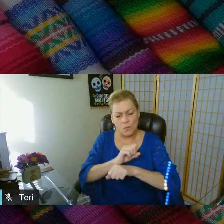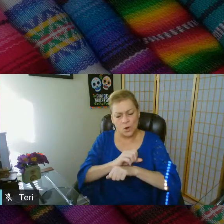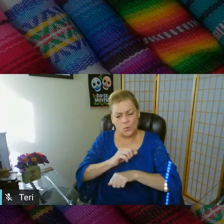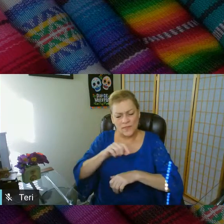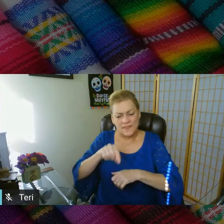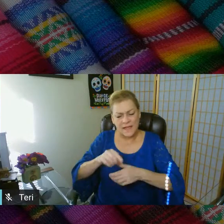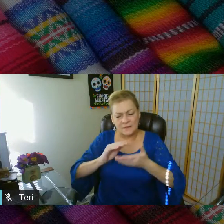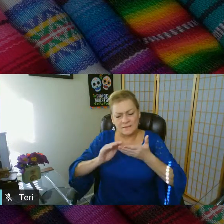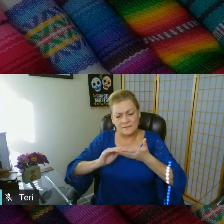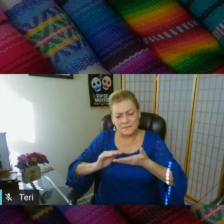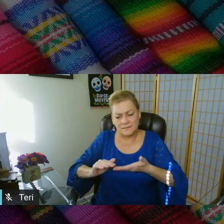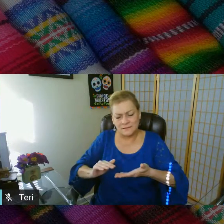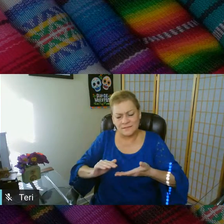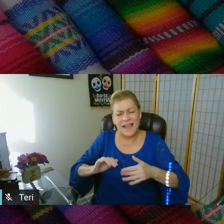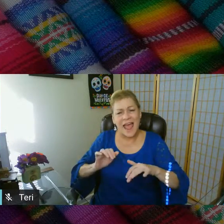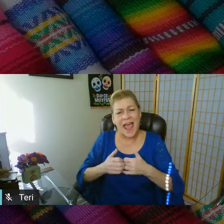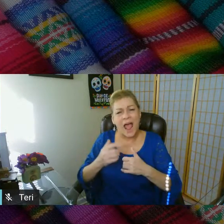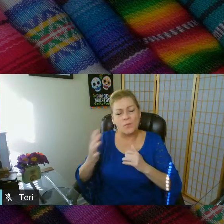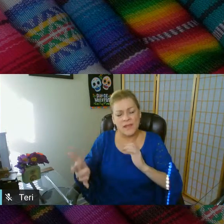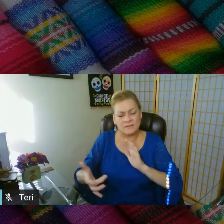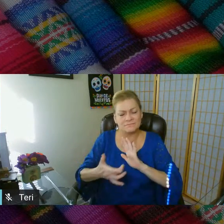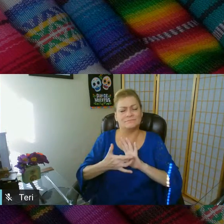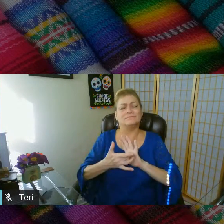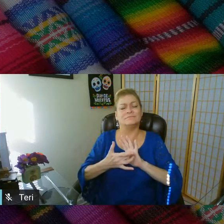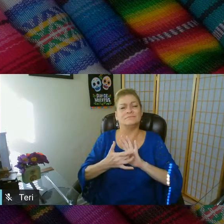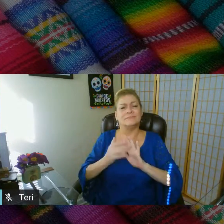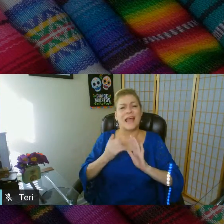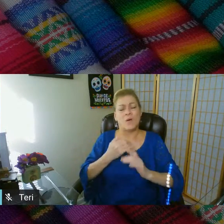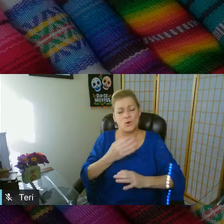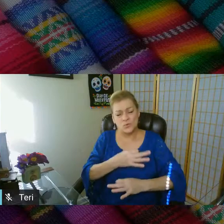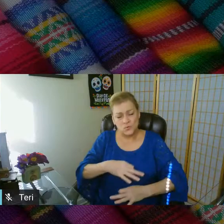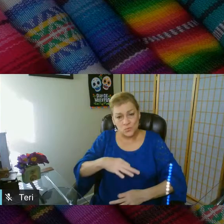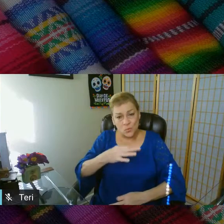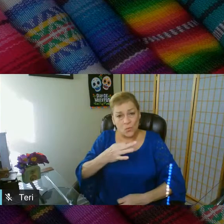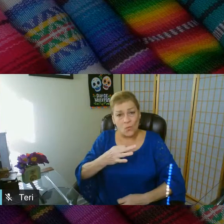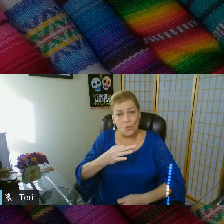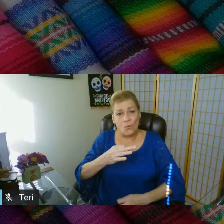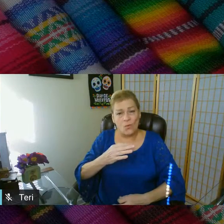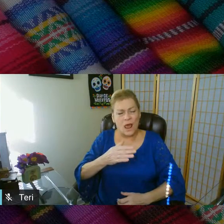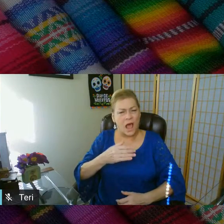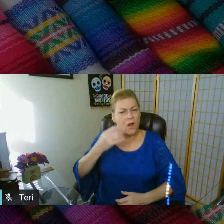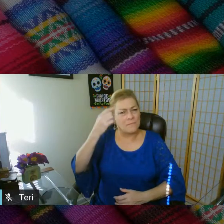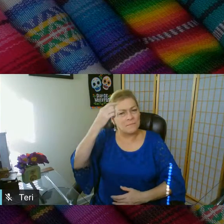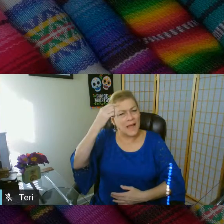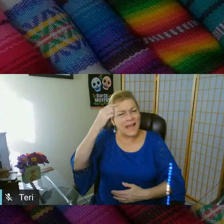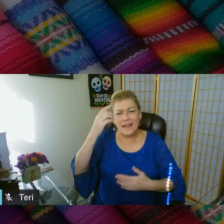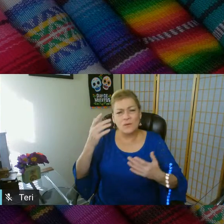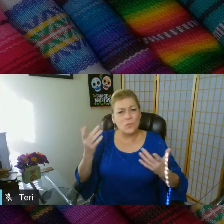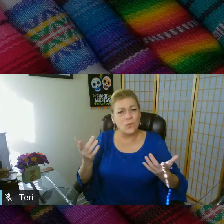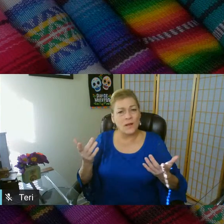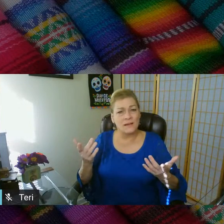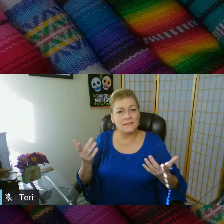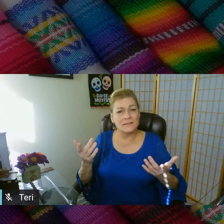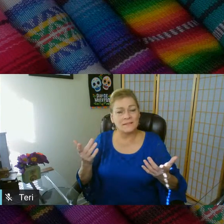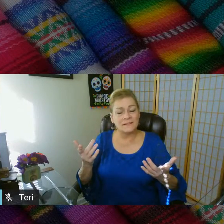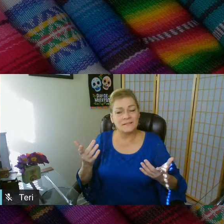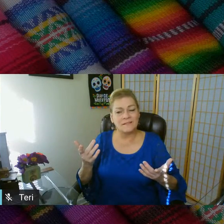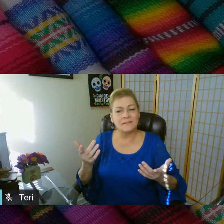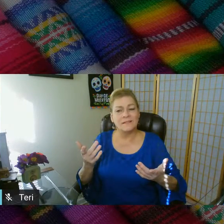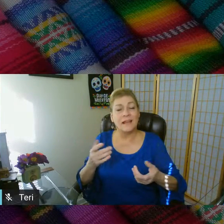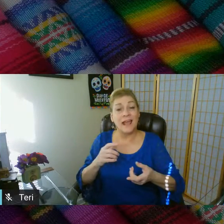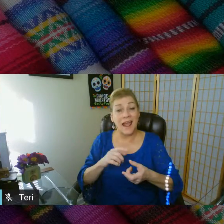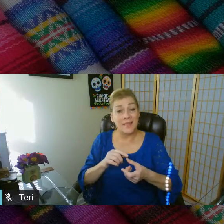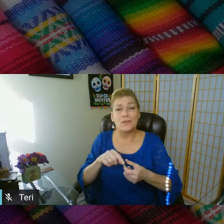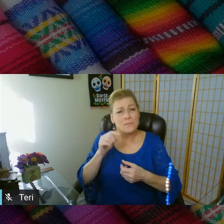Those are two questions. And then the final question is, what healing opportunities are present and available to me